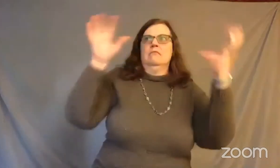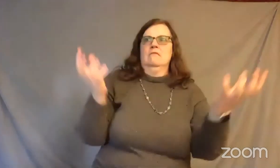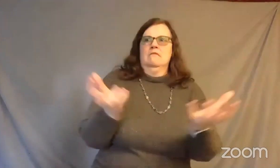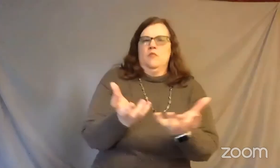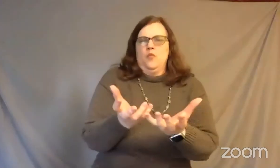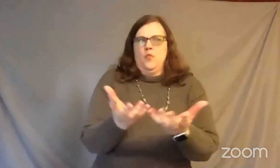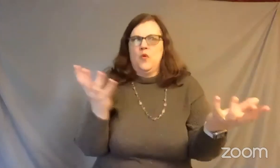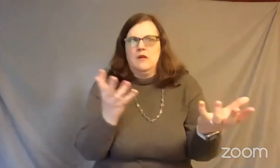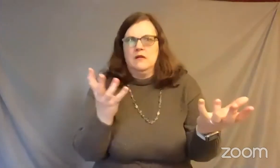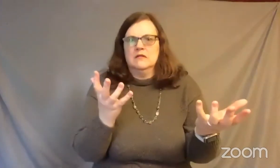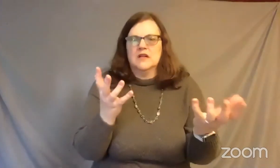exists.